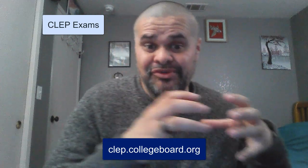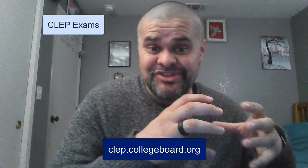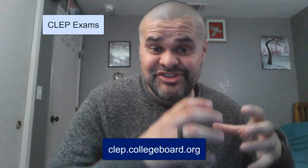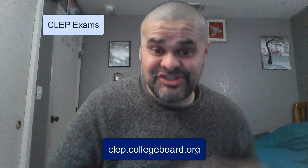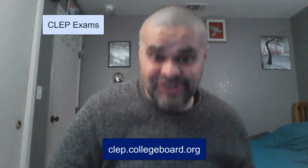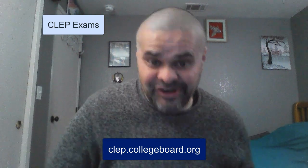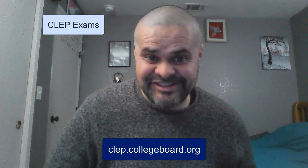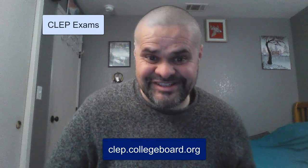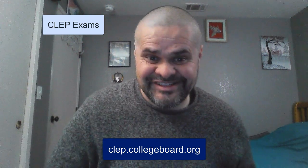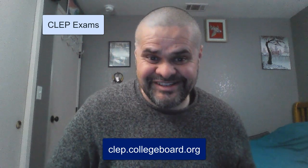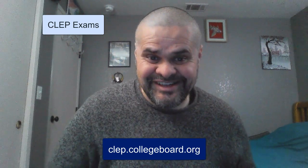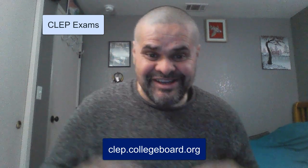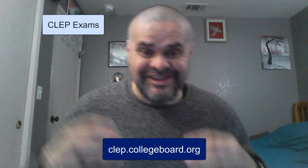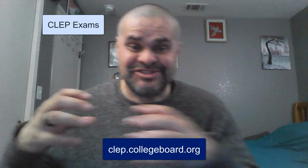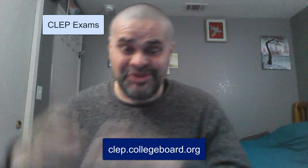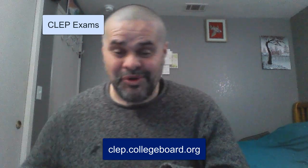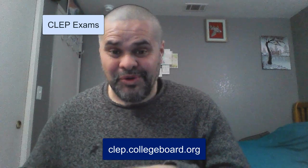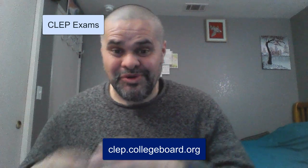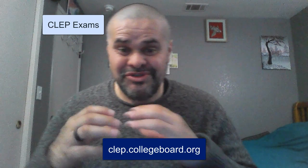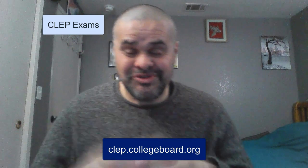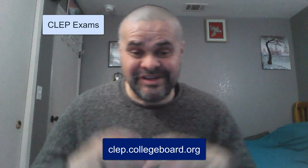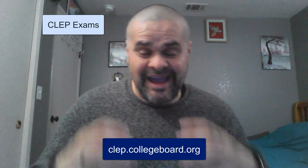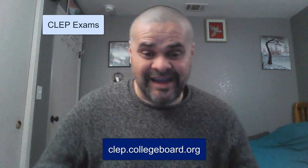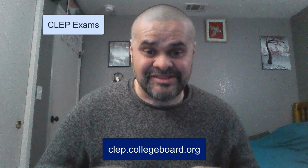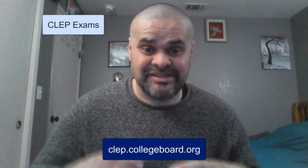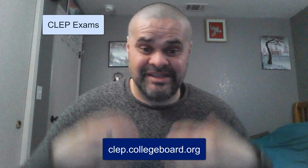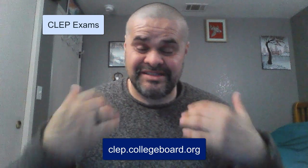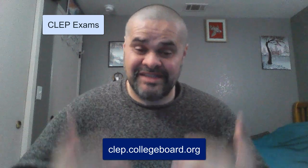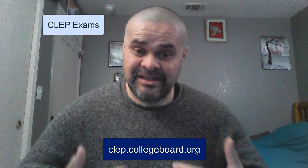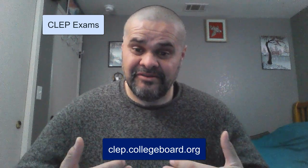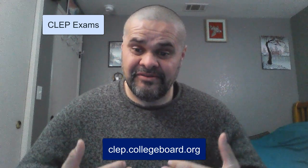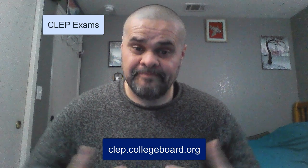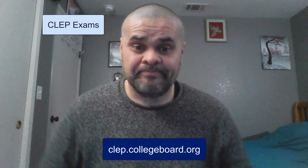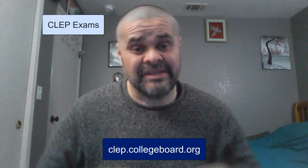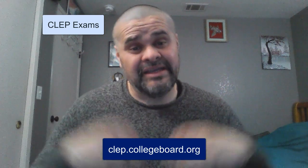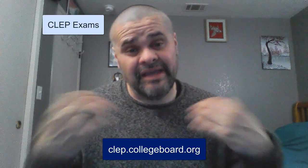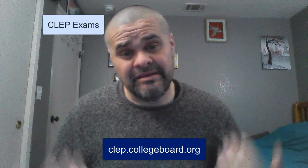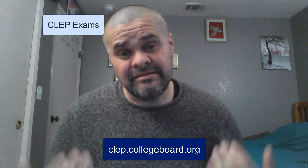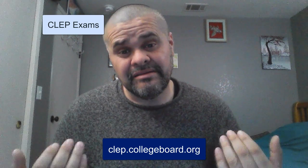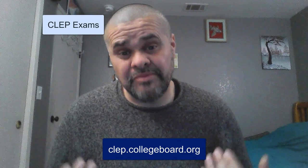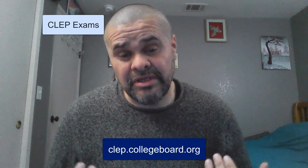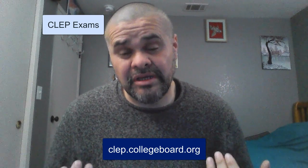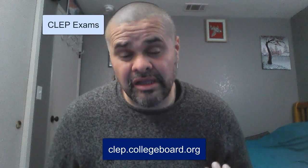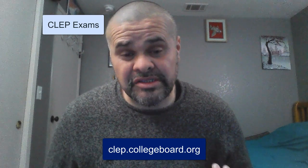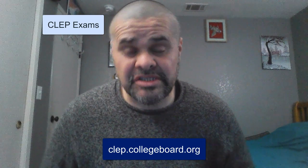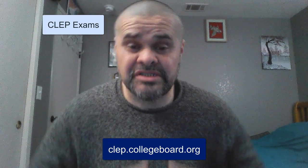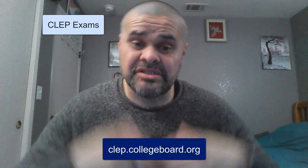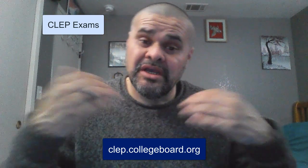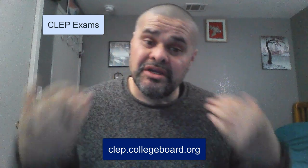even start. So you can actually, instead of, again, community colleges, you